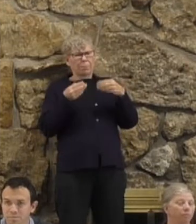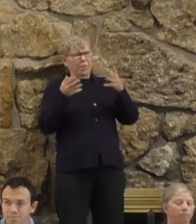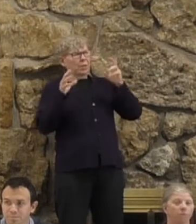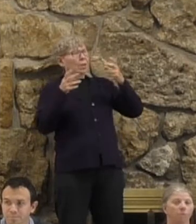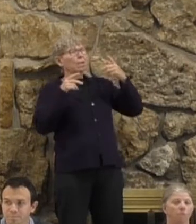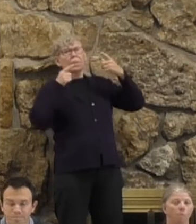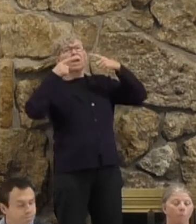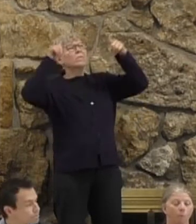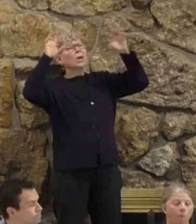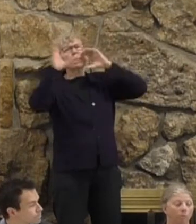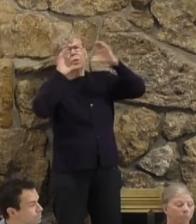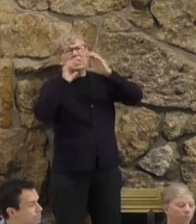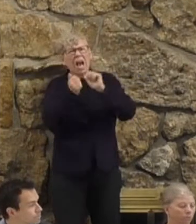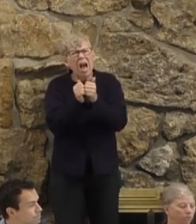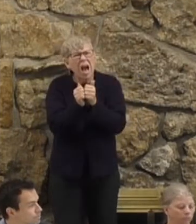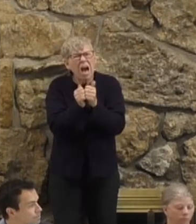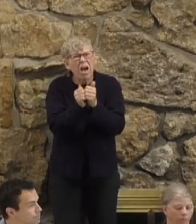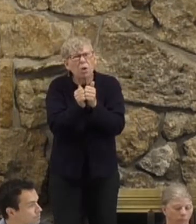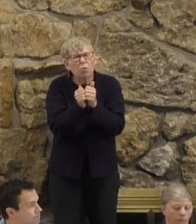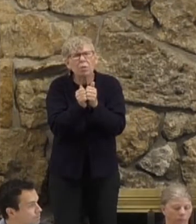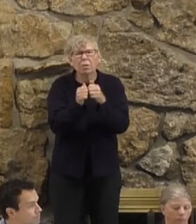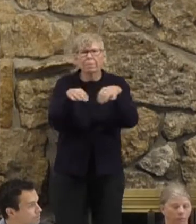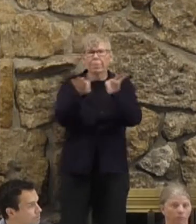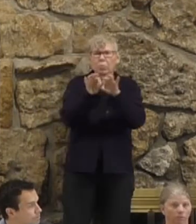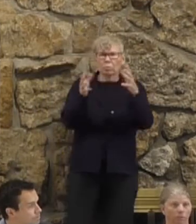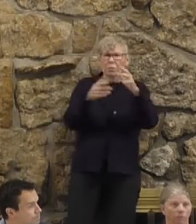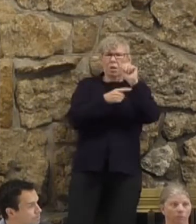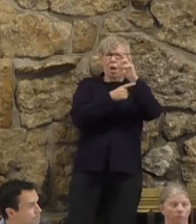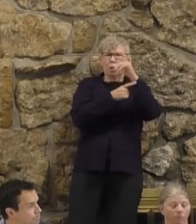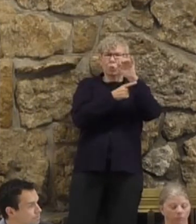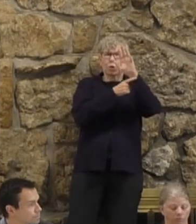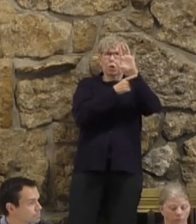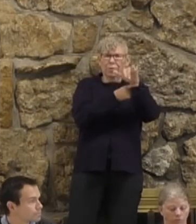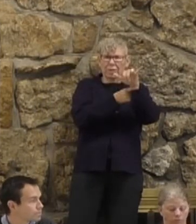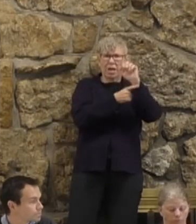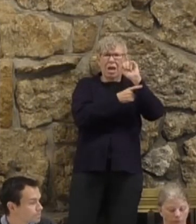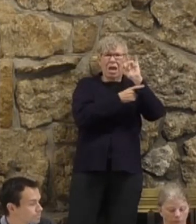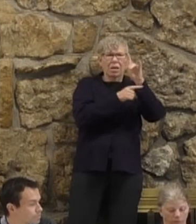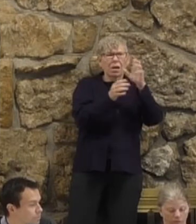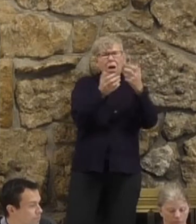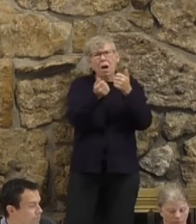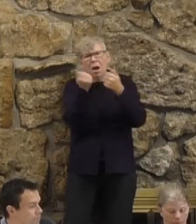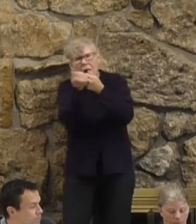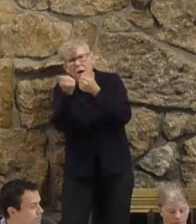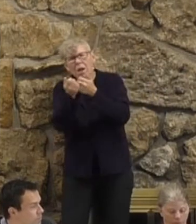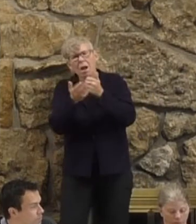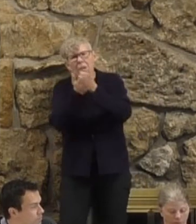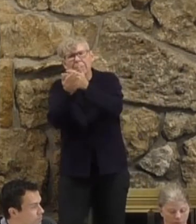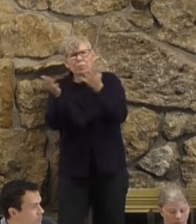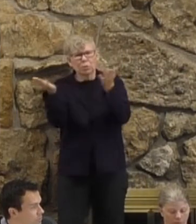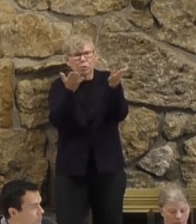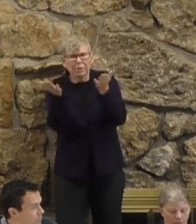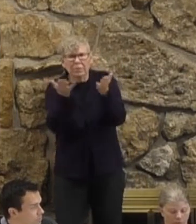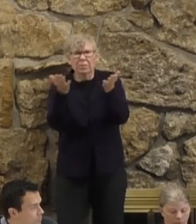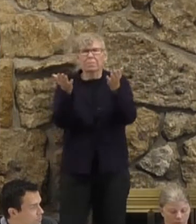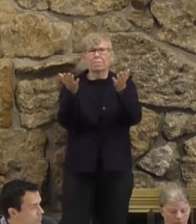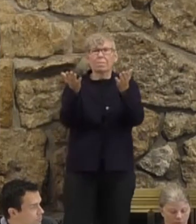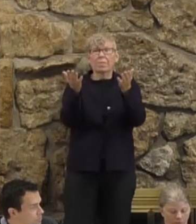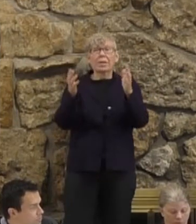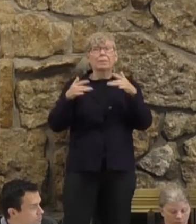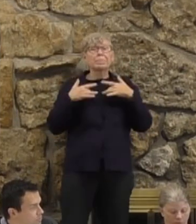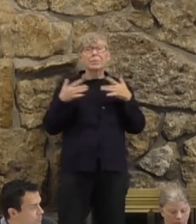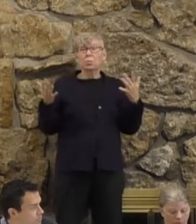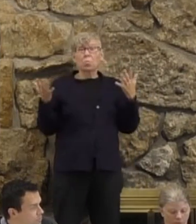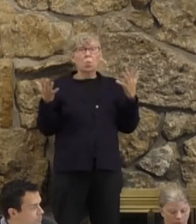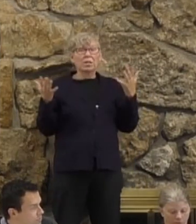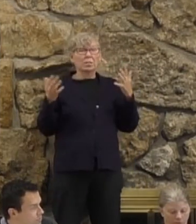be a sign language interpreter, particularly when you're talking about a medical communication. It does, however, include things such as writing back